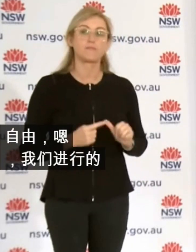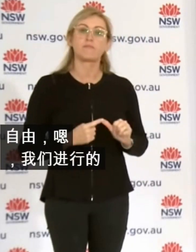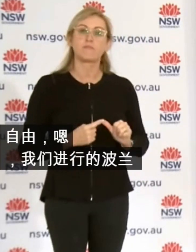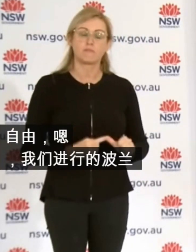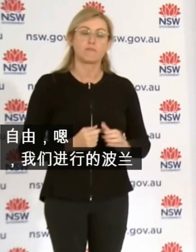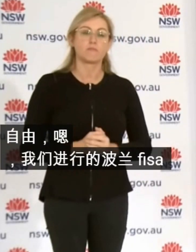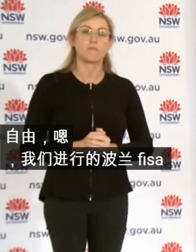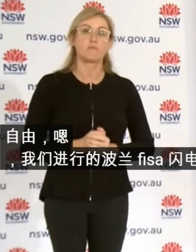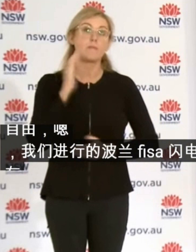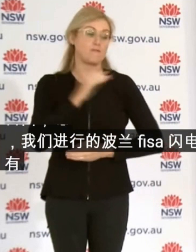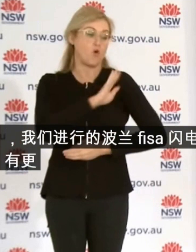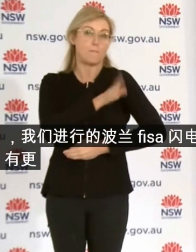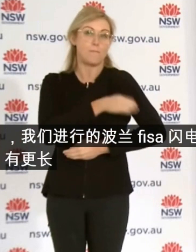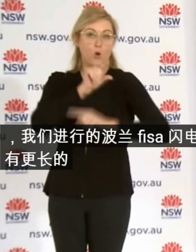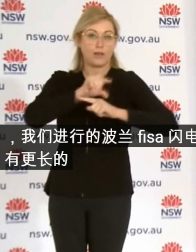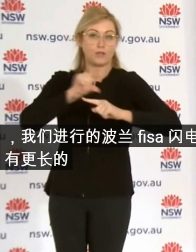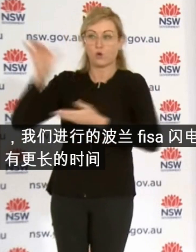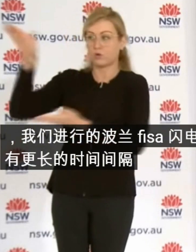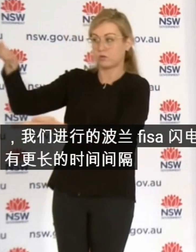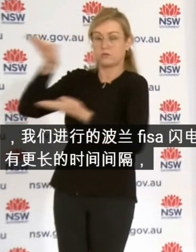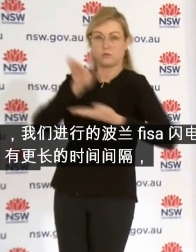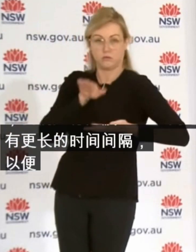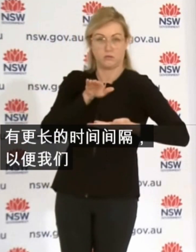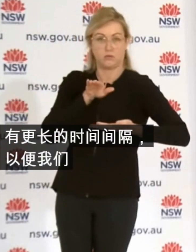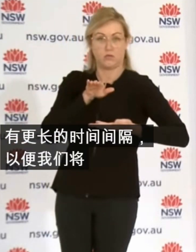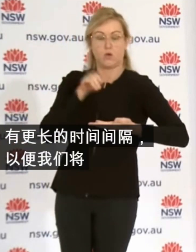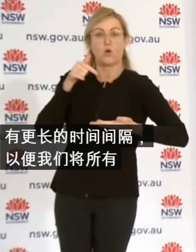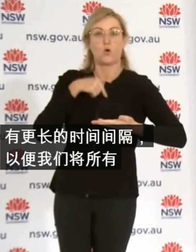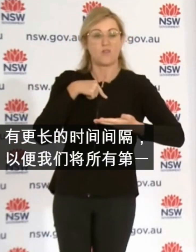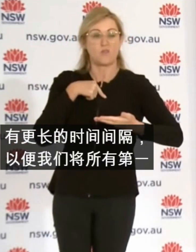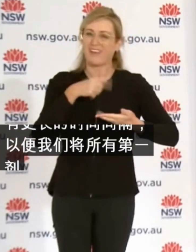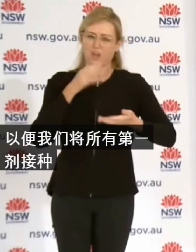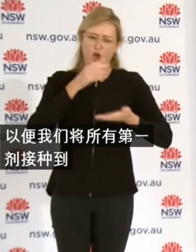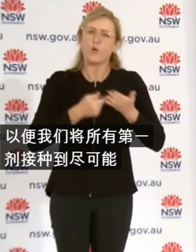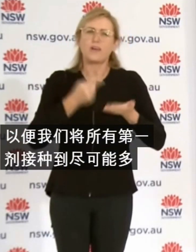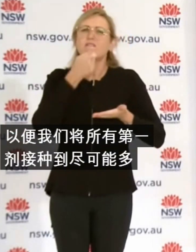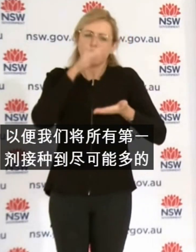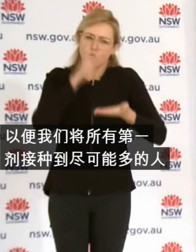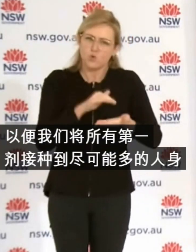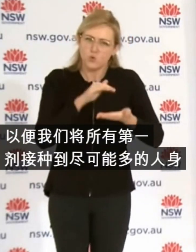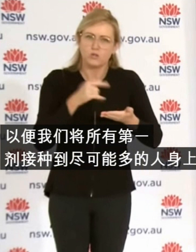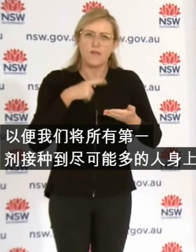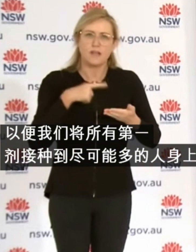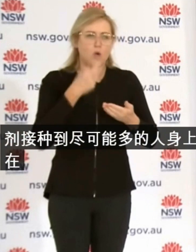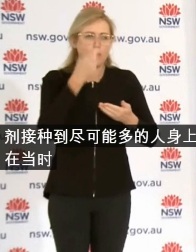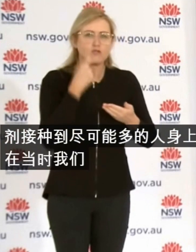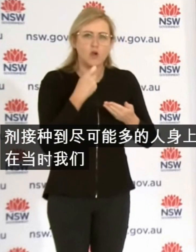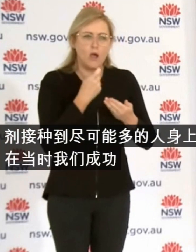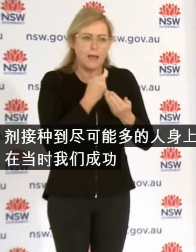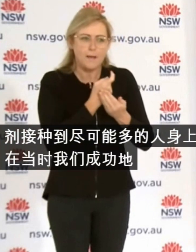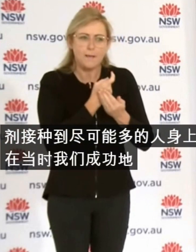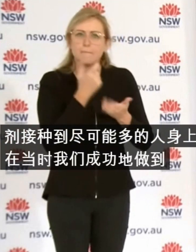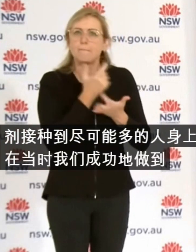that we conducted, as you know, had a longer time interval. That was in order for us to get all of those first doses into as many people as possible at the time, and